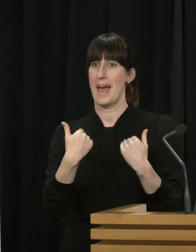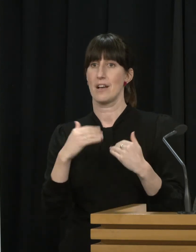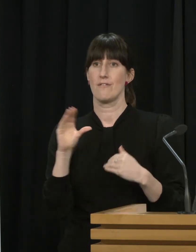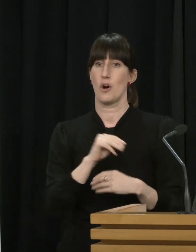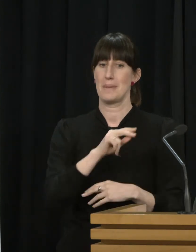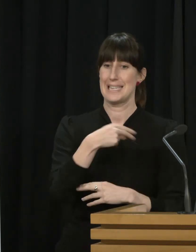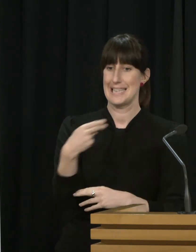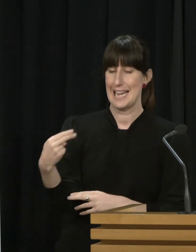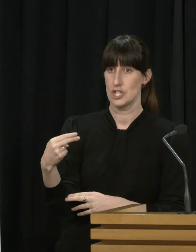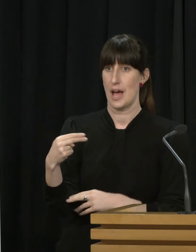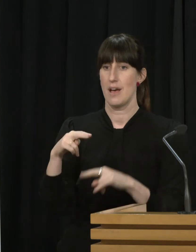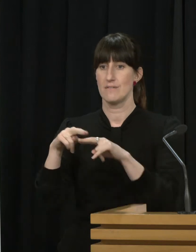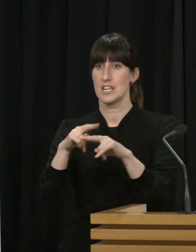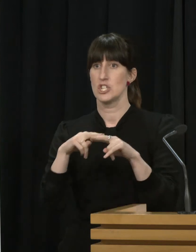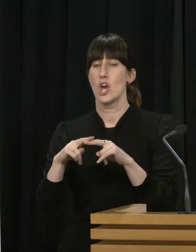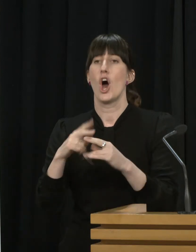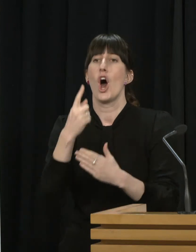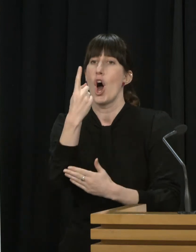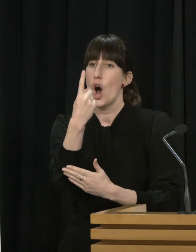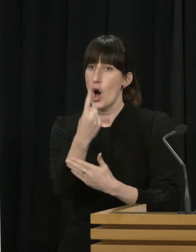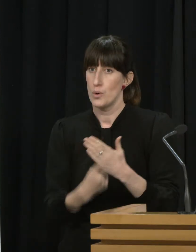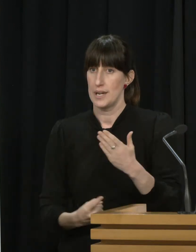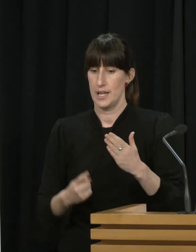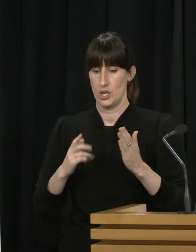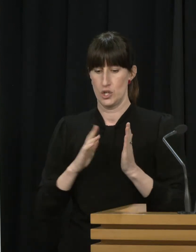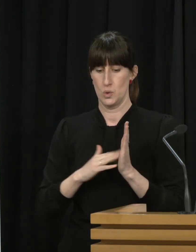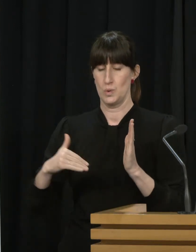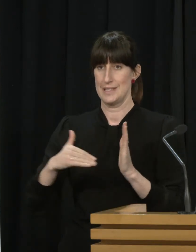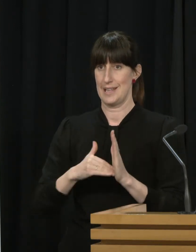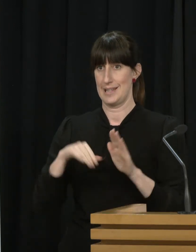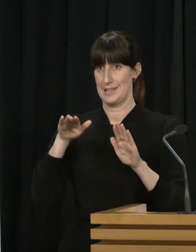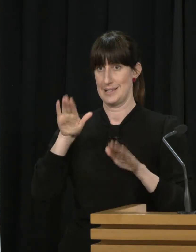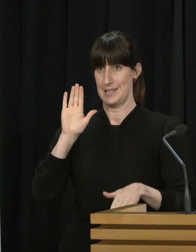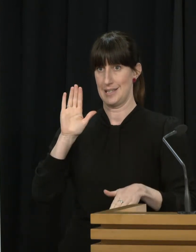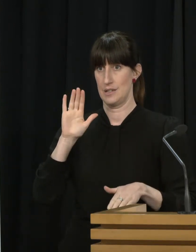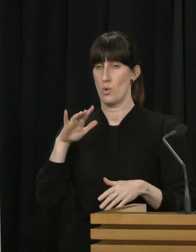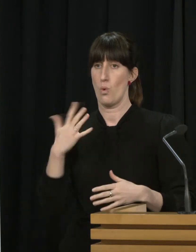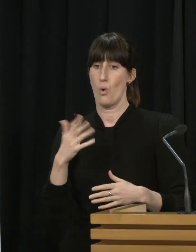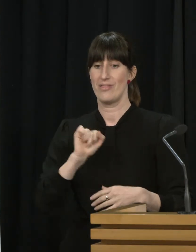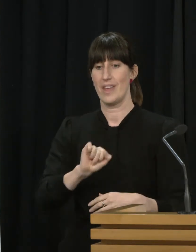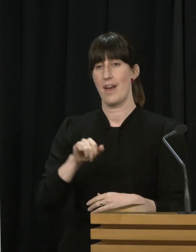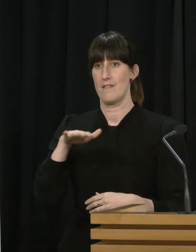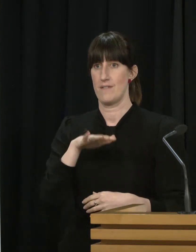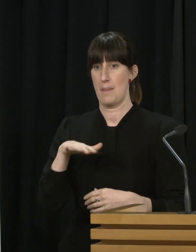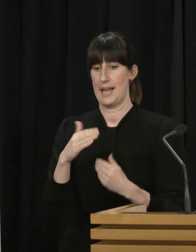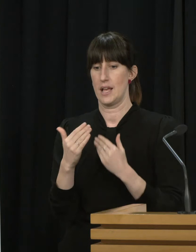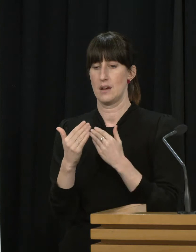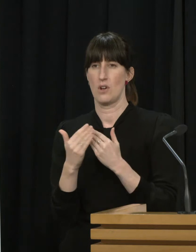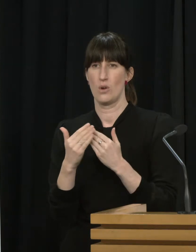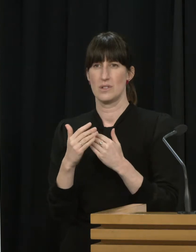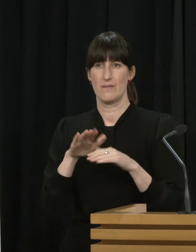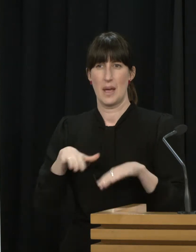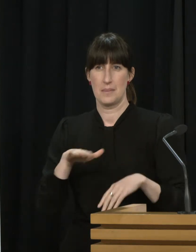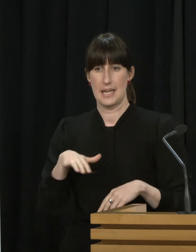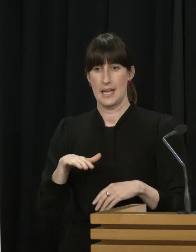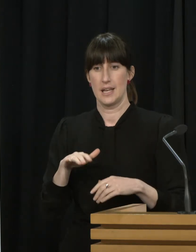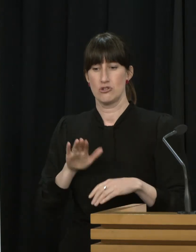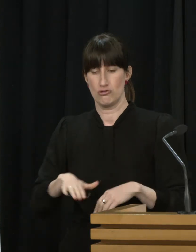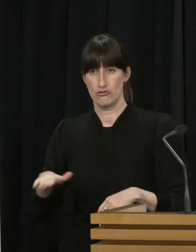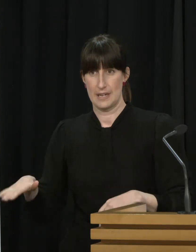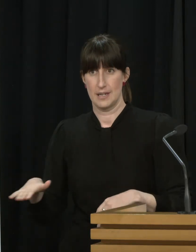partners and children, the parents of dependent children who are New Zealand citizens. Other travellers from very high-risk